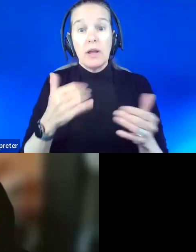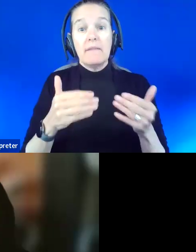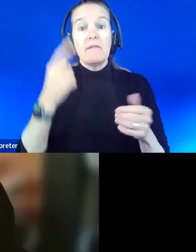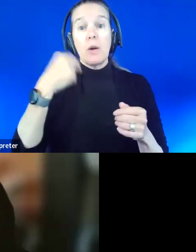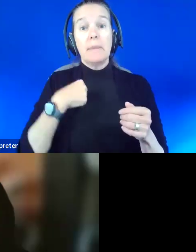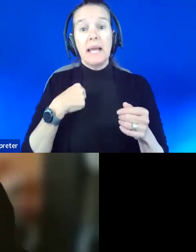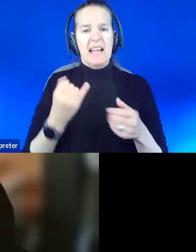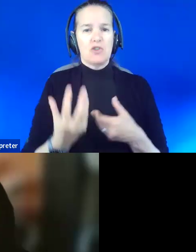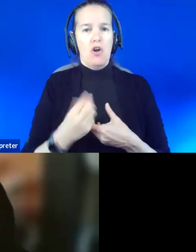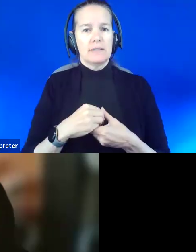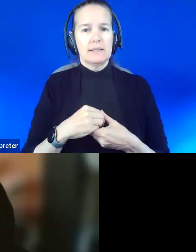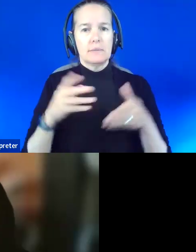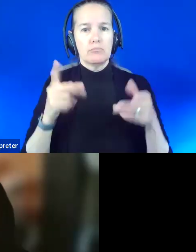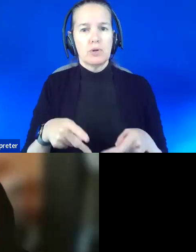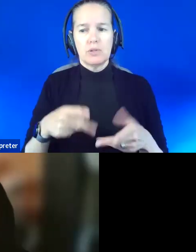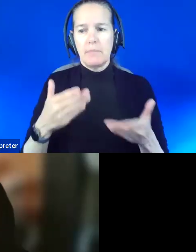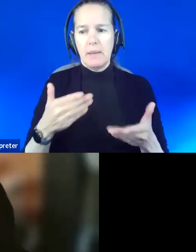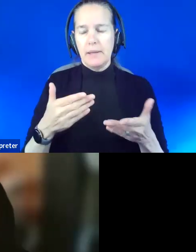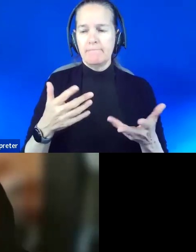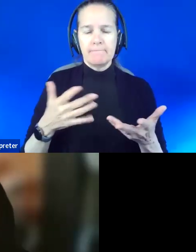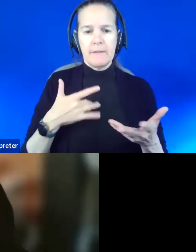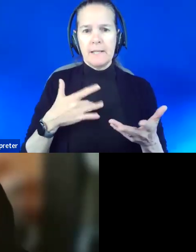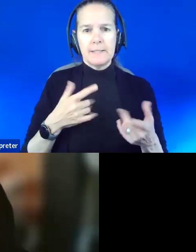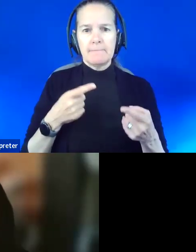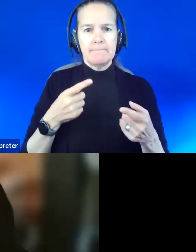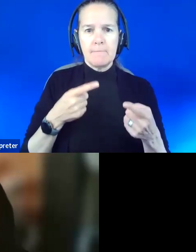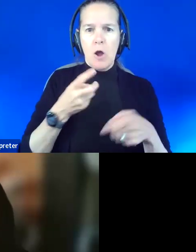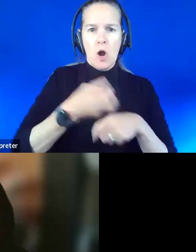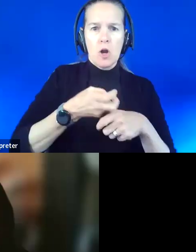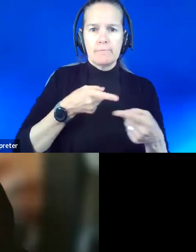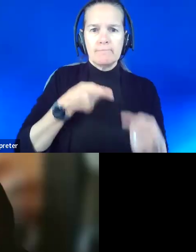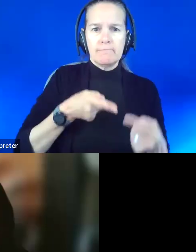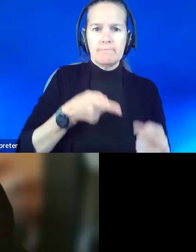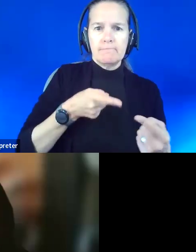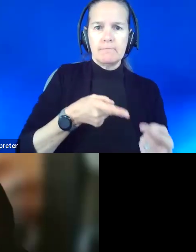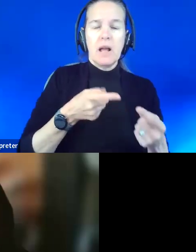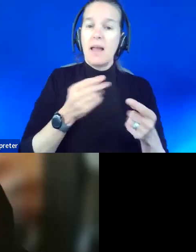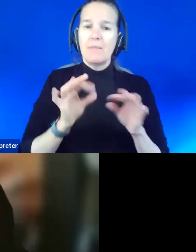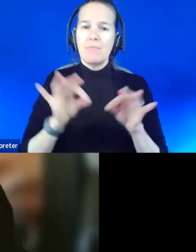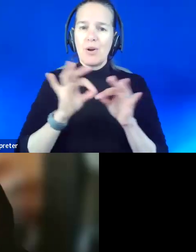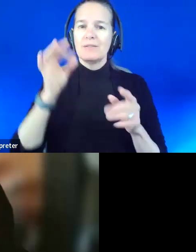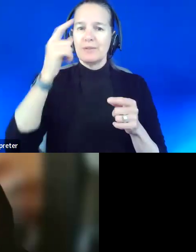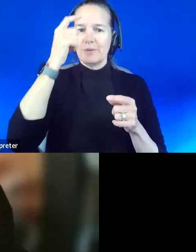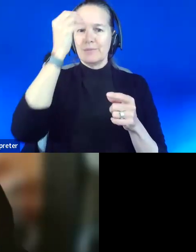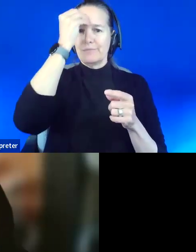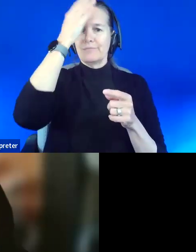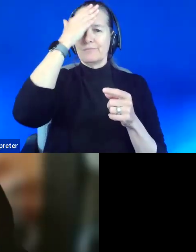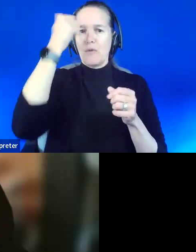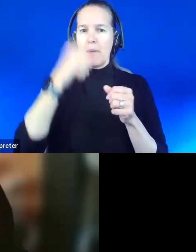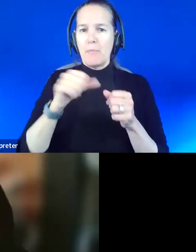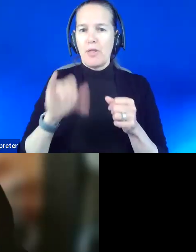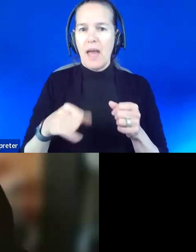autistic person, it can be very hard, that's helpful to remember, because it's also a reminder for us to seek help,